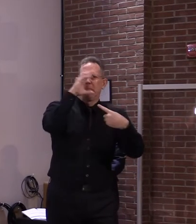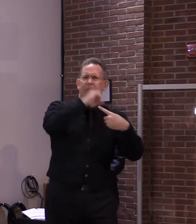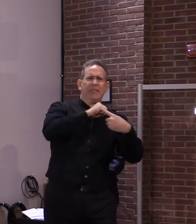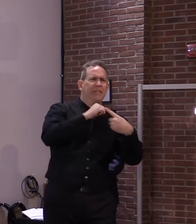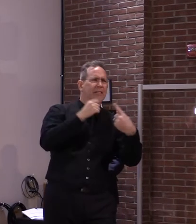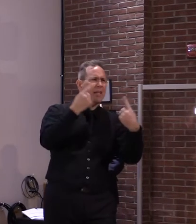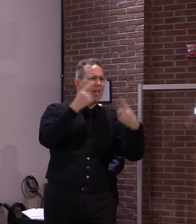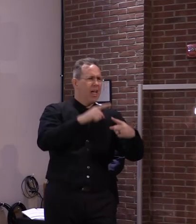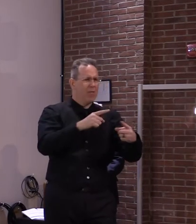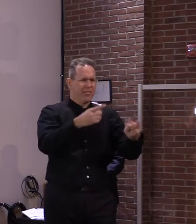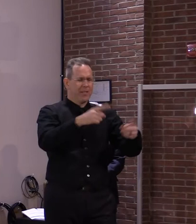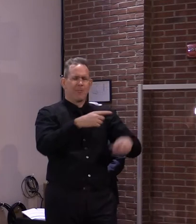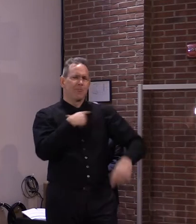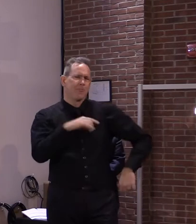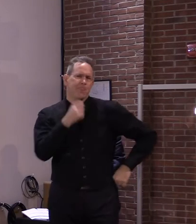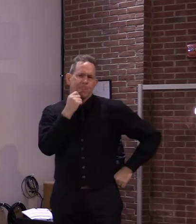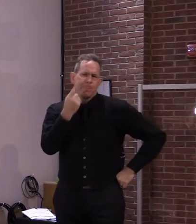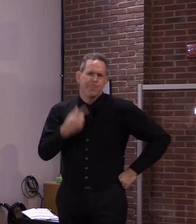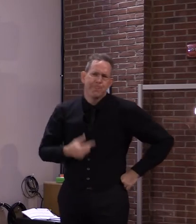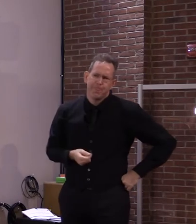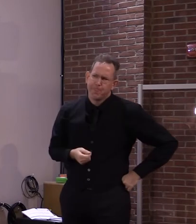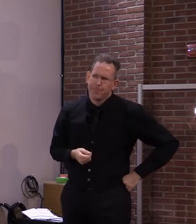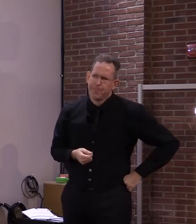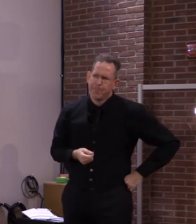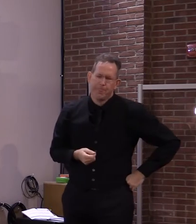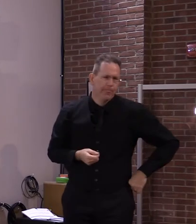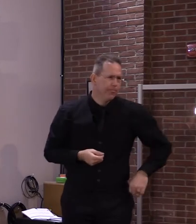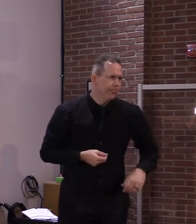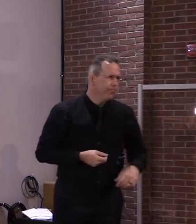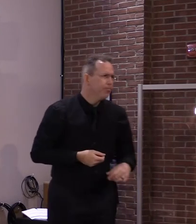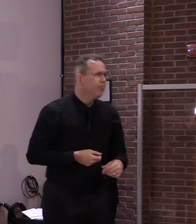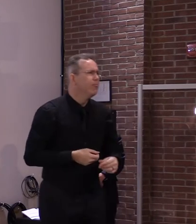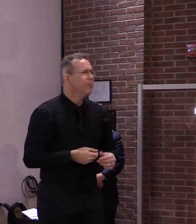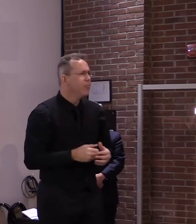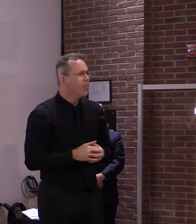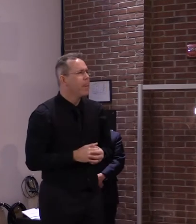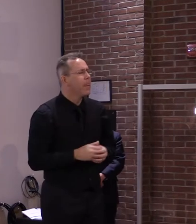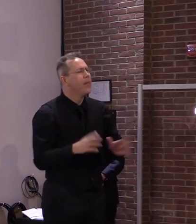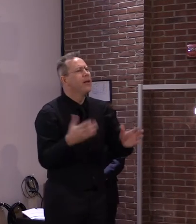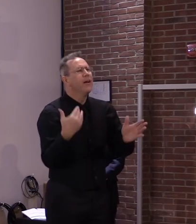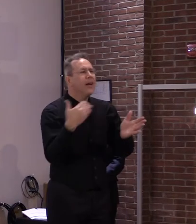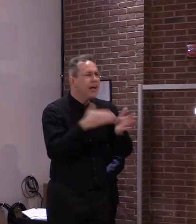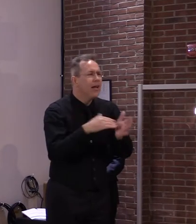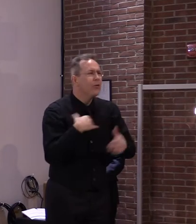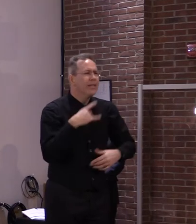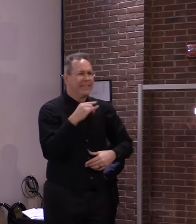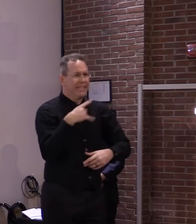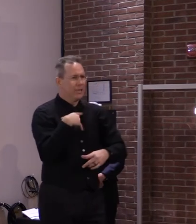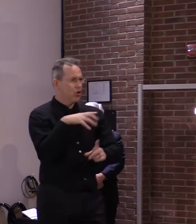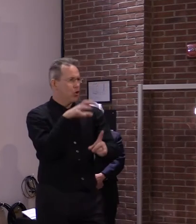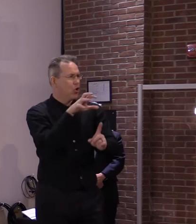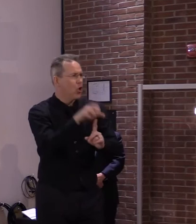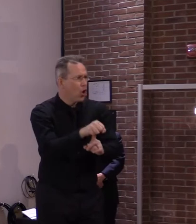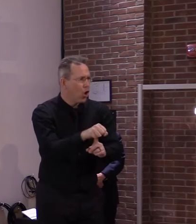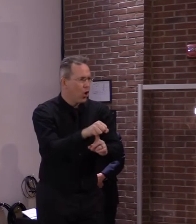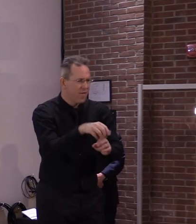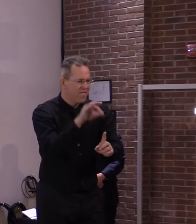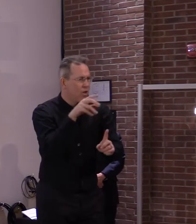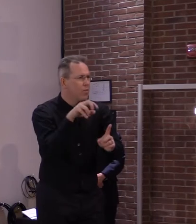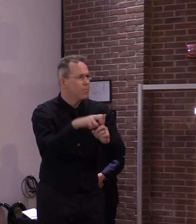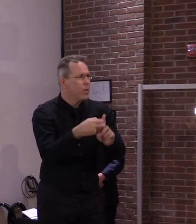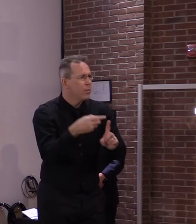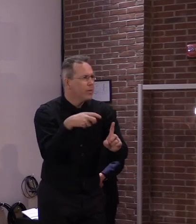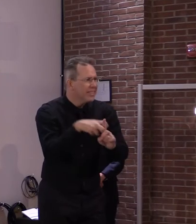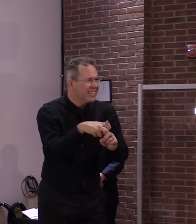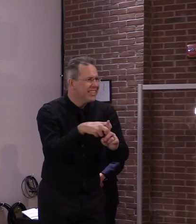you know we've we've identified what we think happened uh and again human error based on uh but that's again no excuse it's not